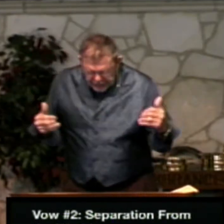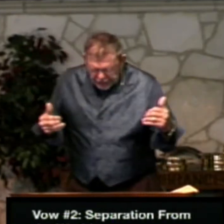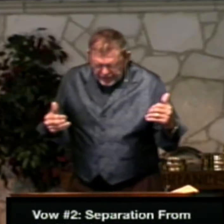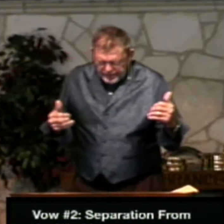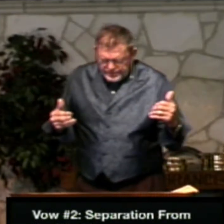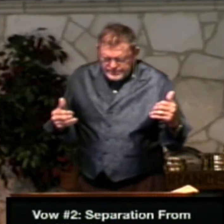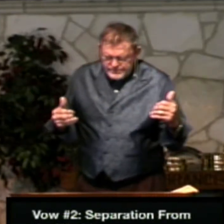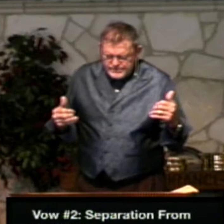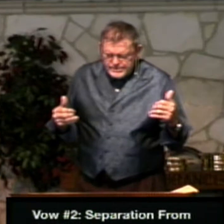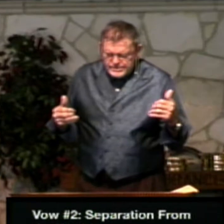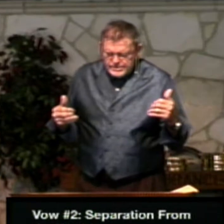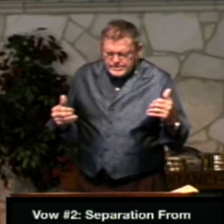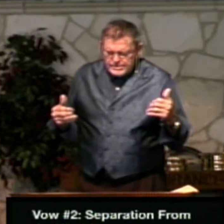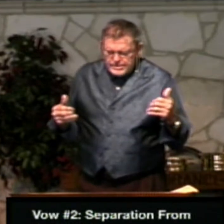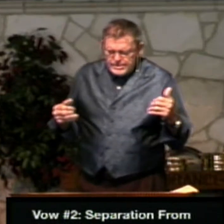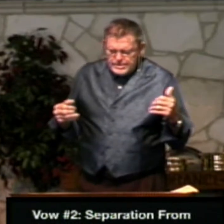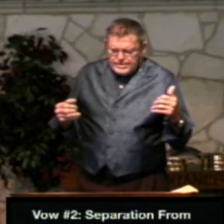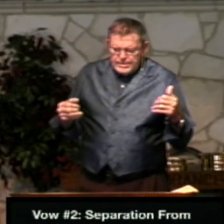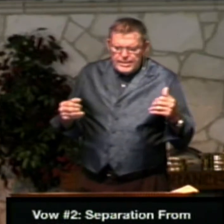separation